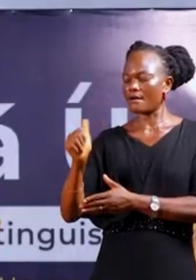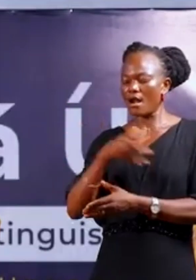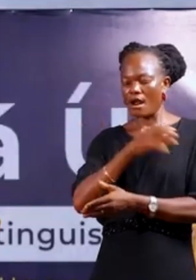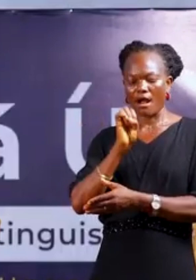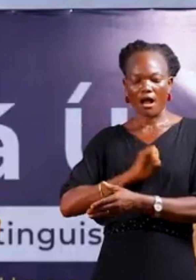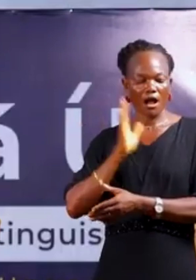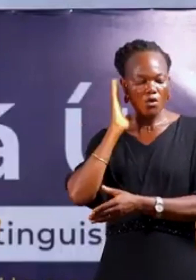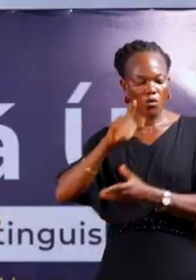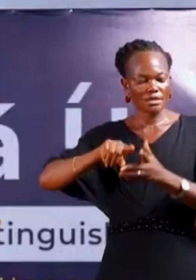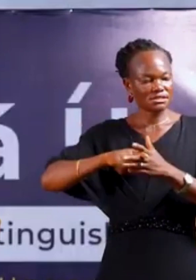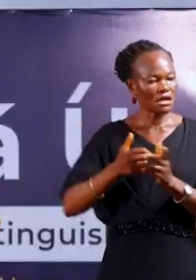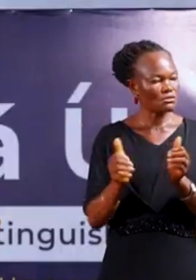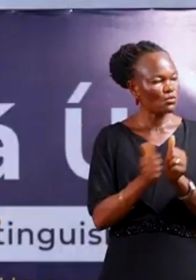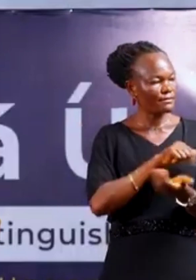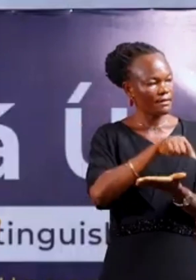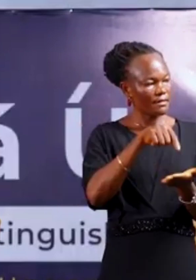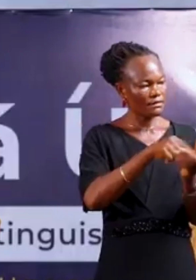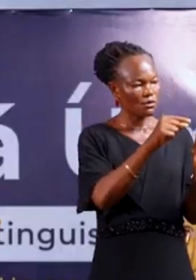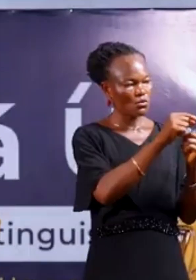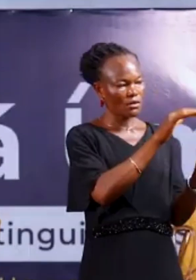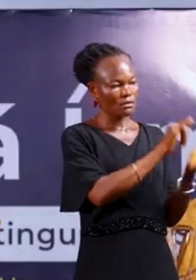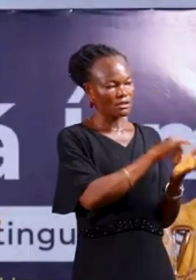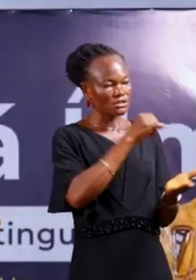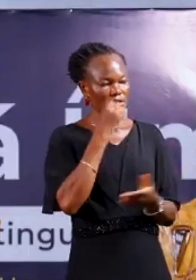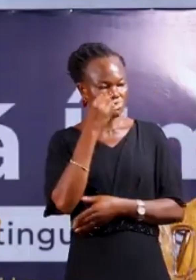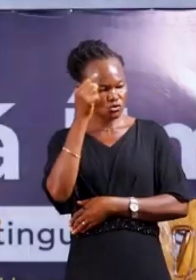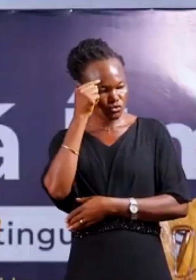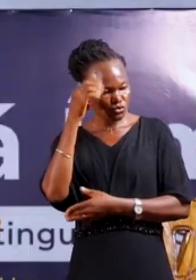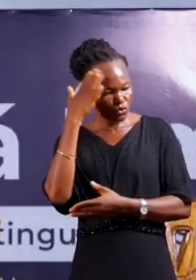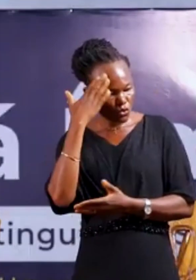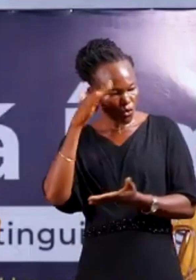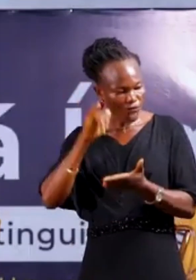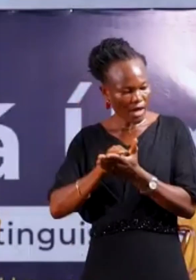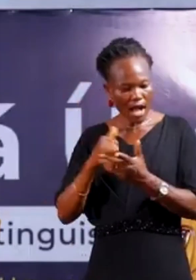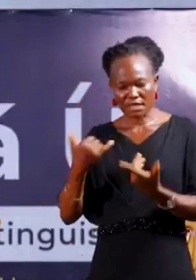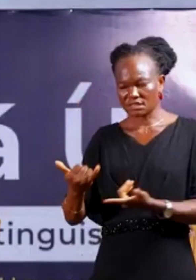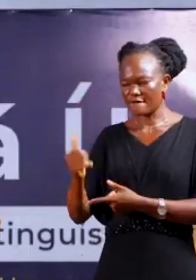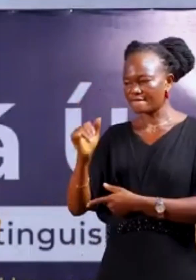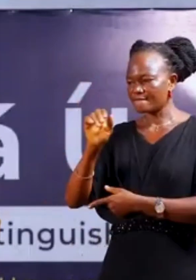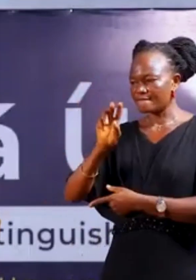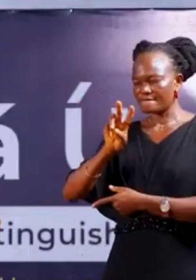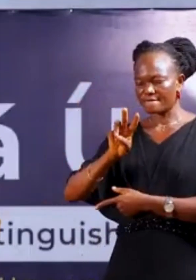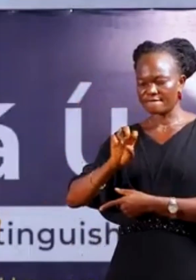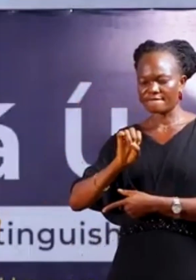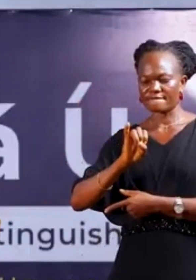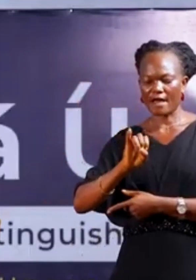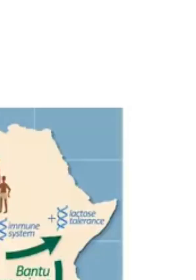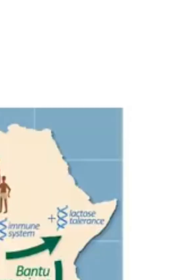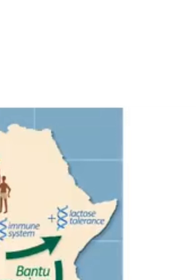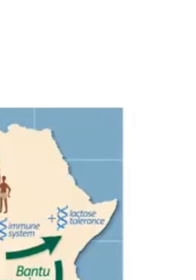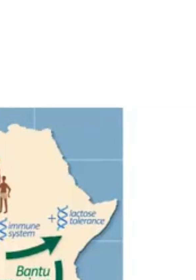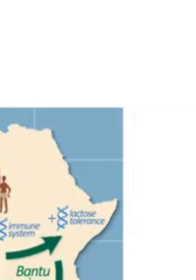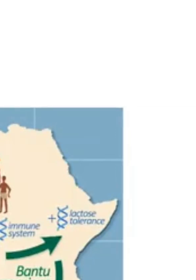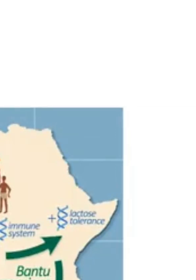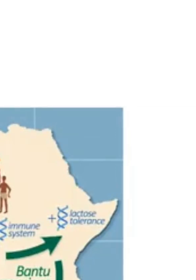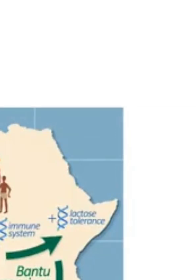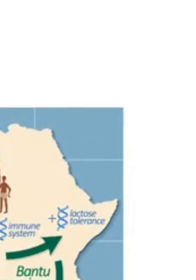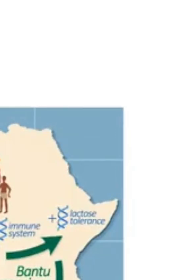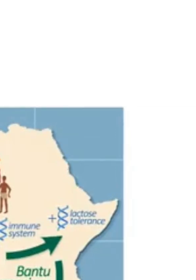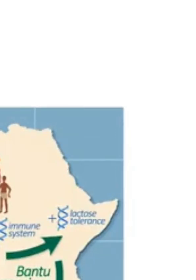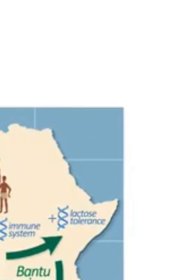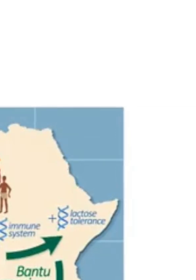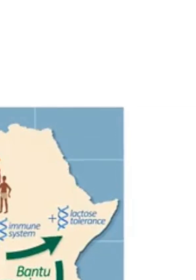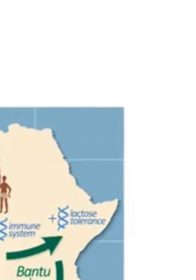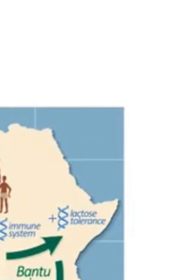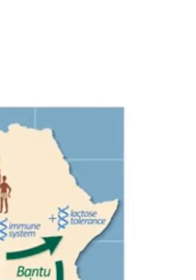by a phenomenon that is known as the Bantu migration. I don't know if we can get the map,